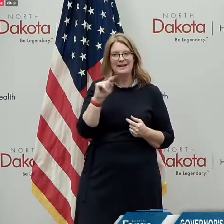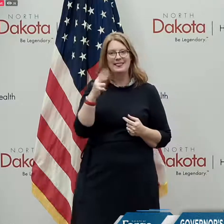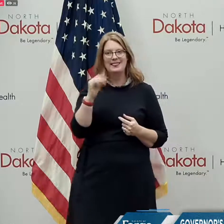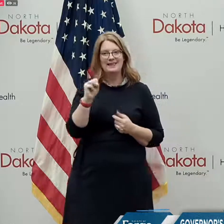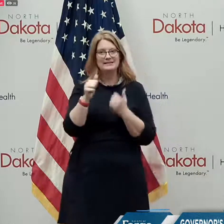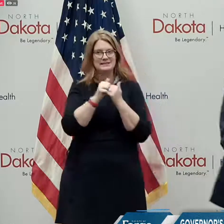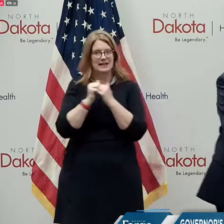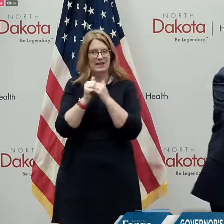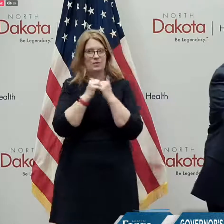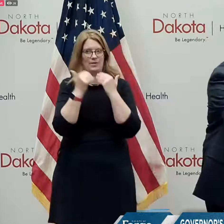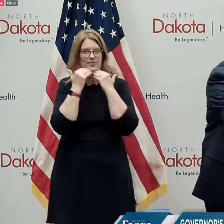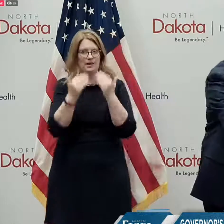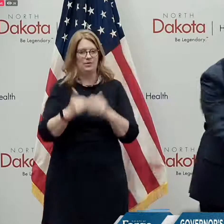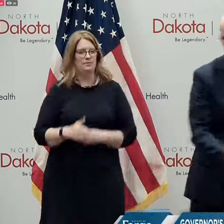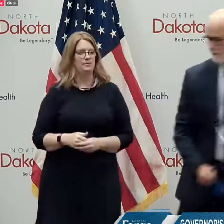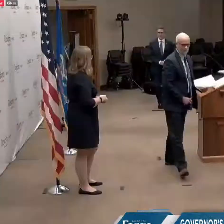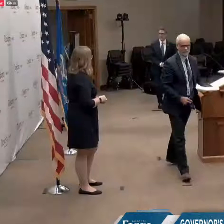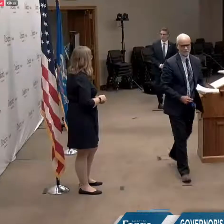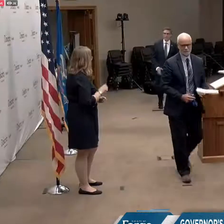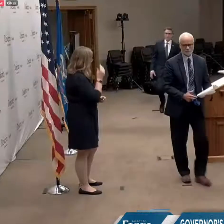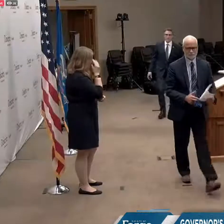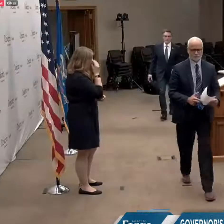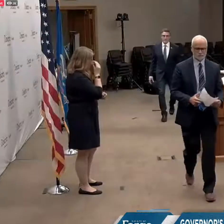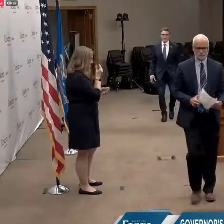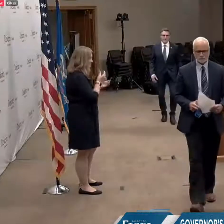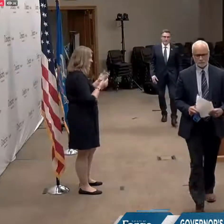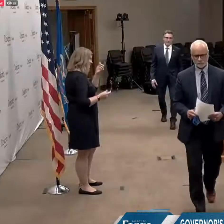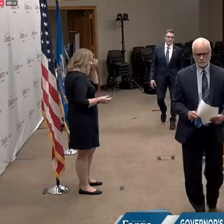you. Governor.